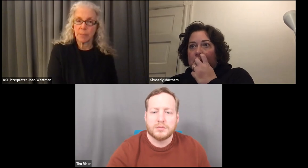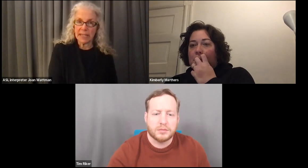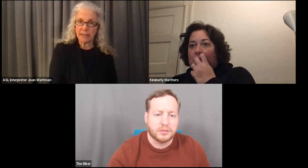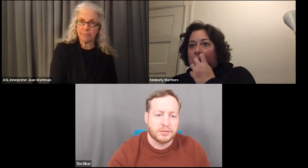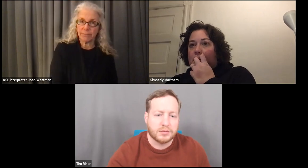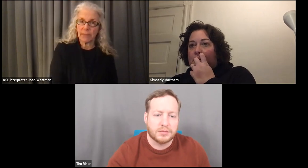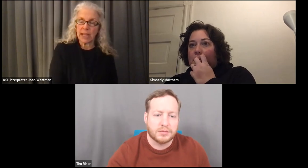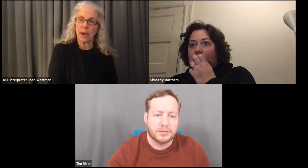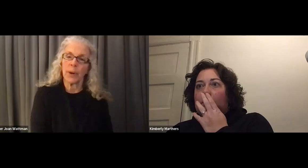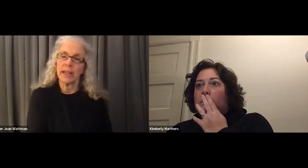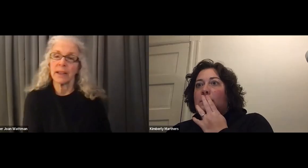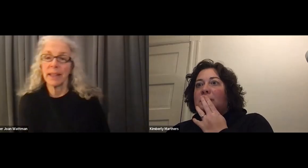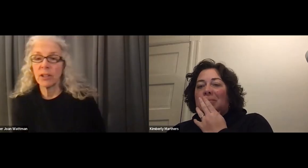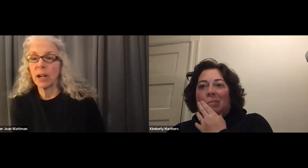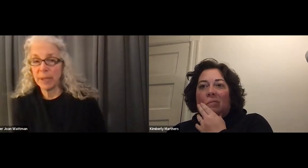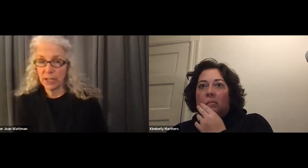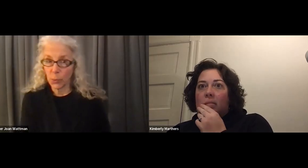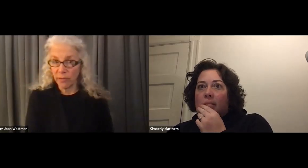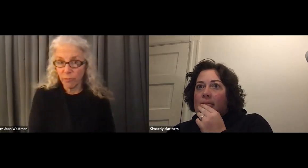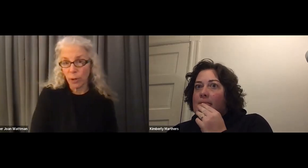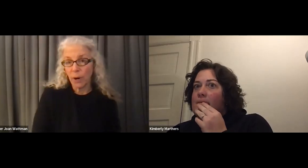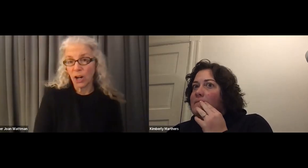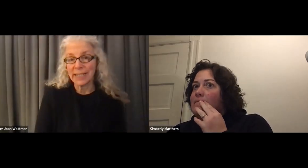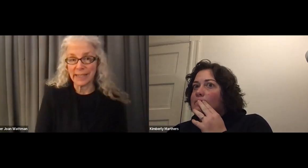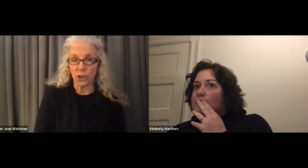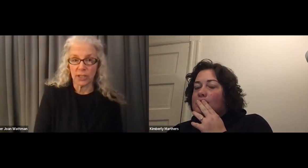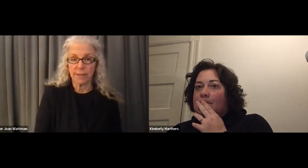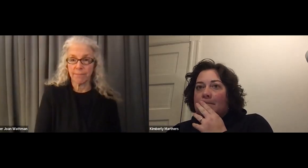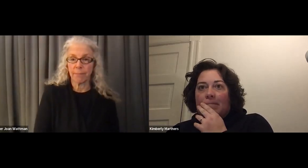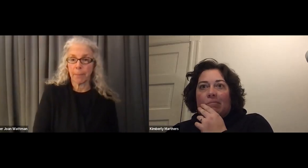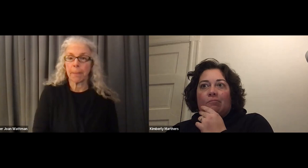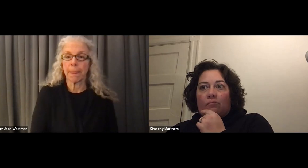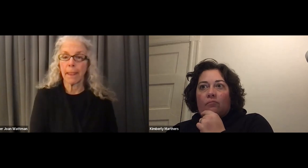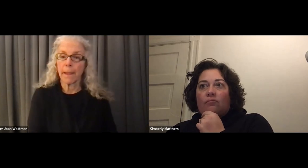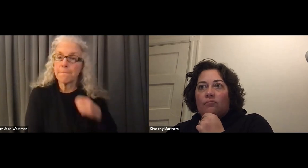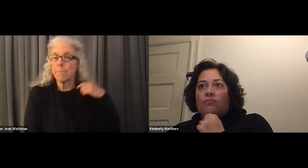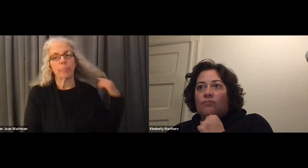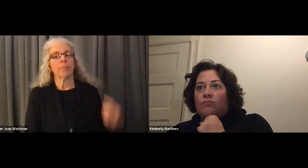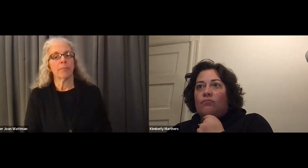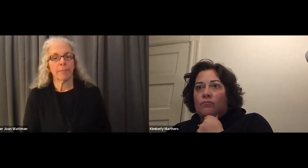to speak. And that way their opinions would inform our decisions.